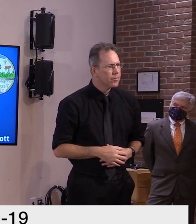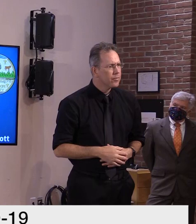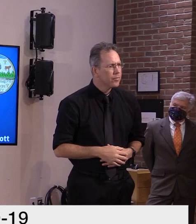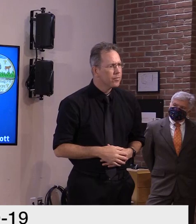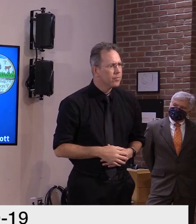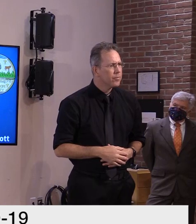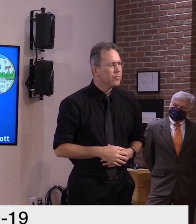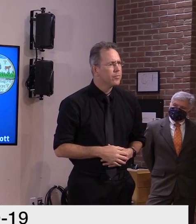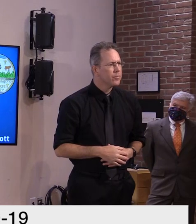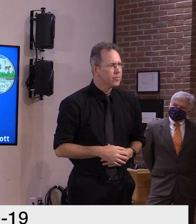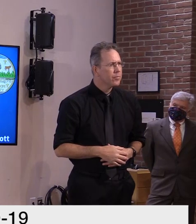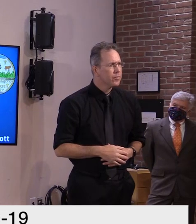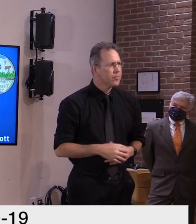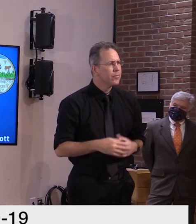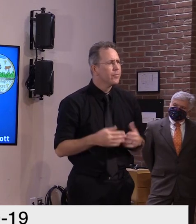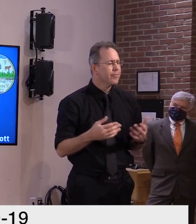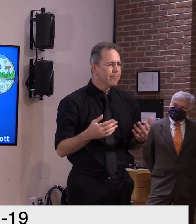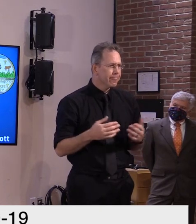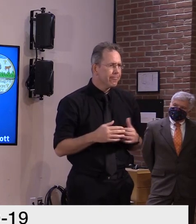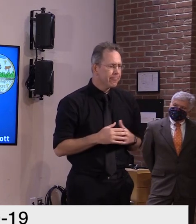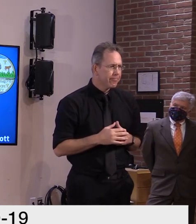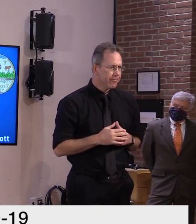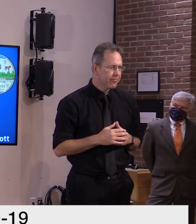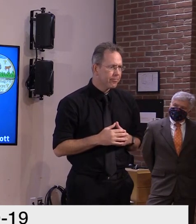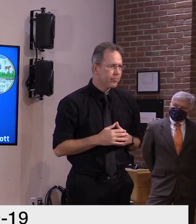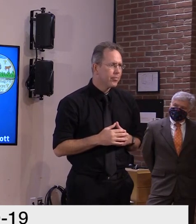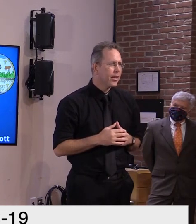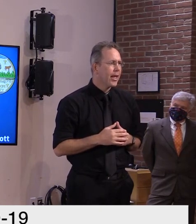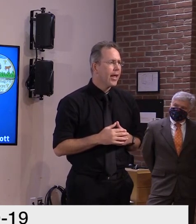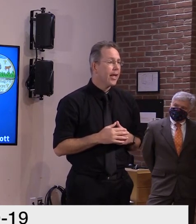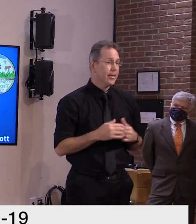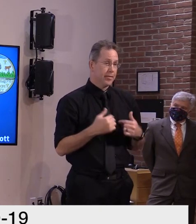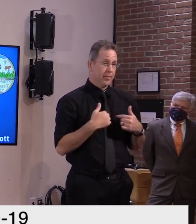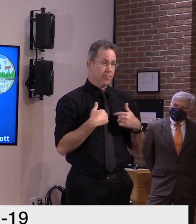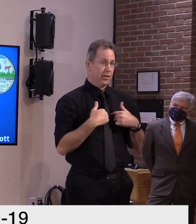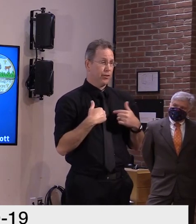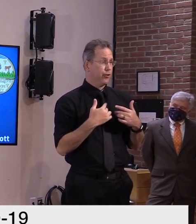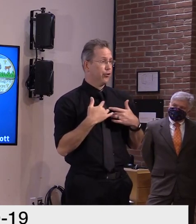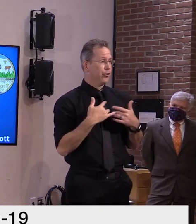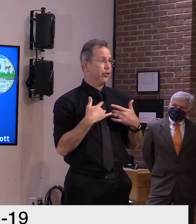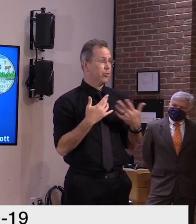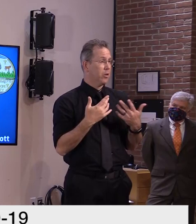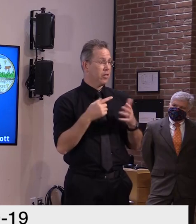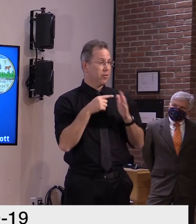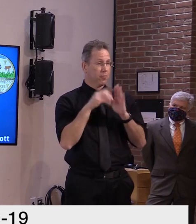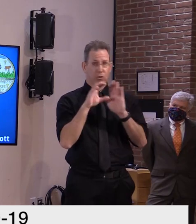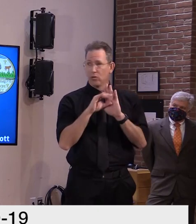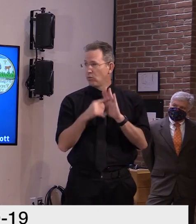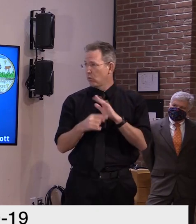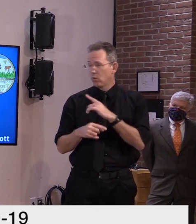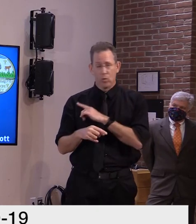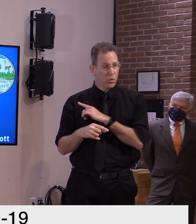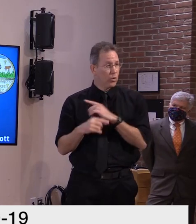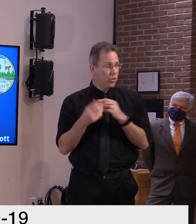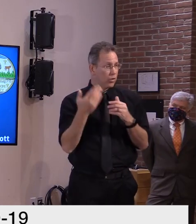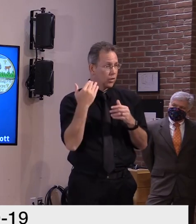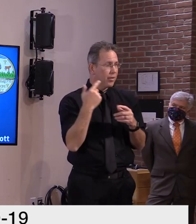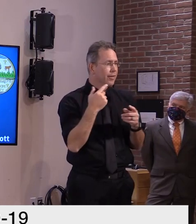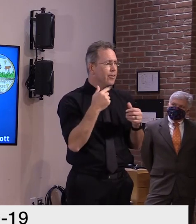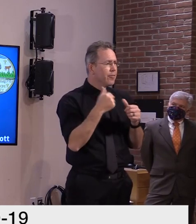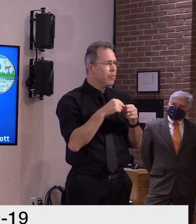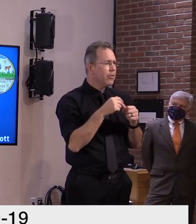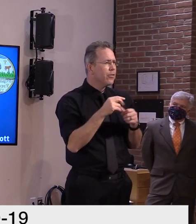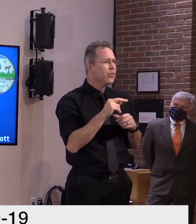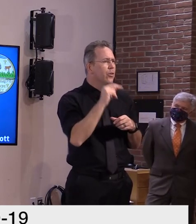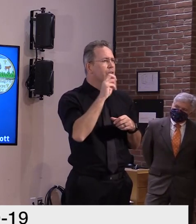have some concerns on the part of the map that Commissioner Pichak showed from Essex County adjoining